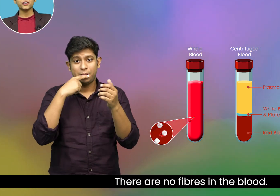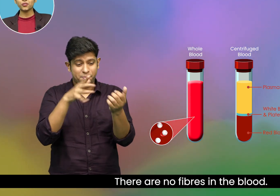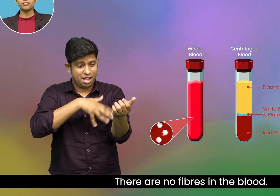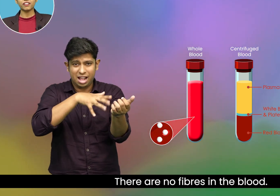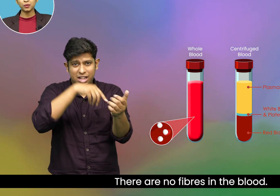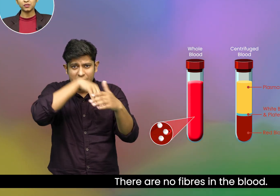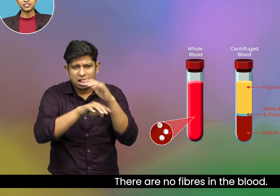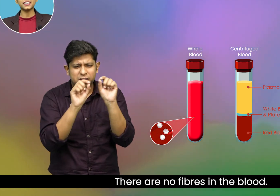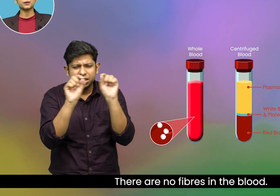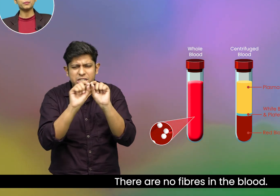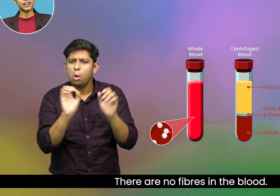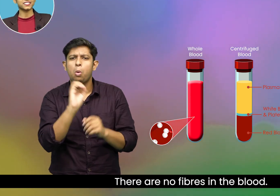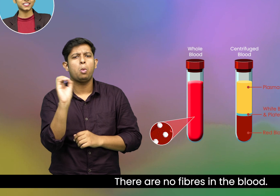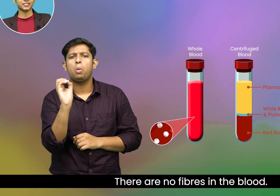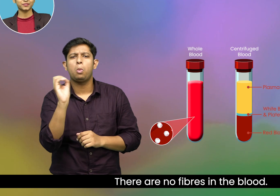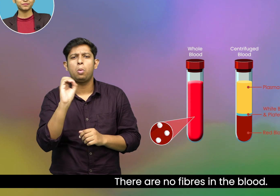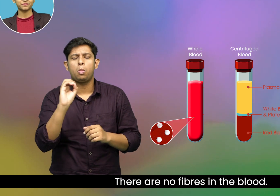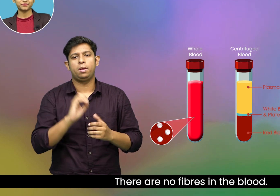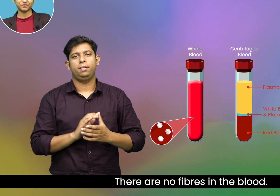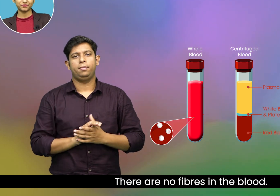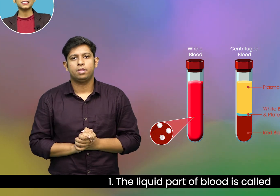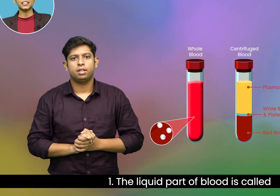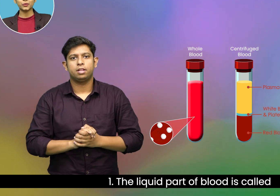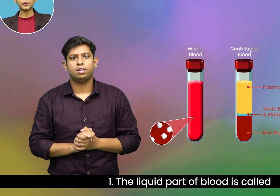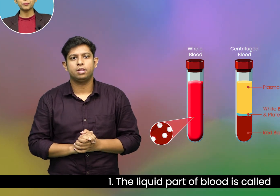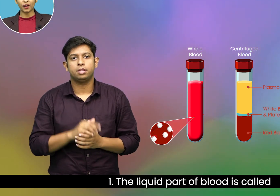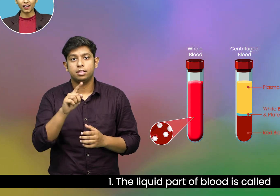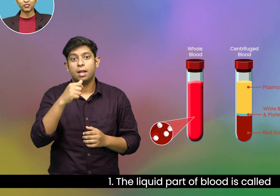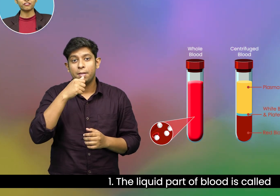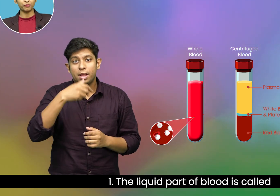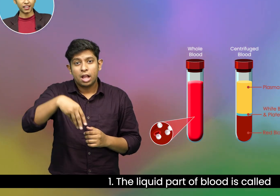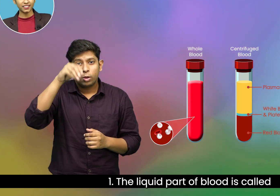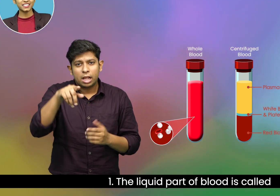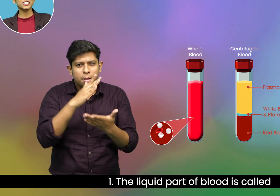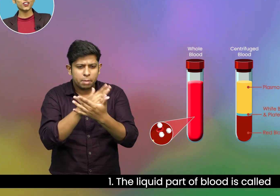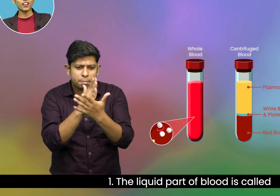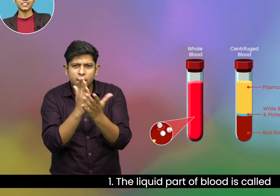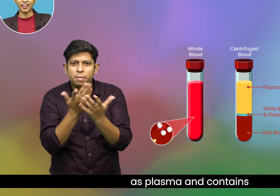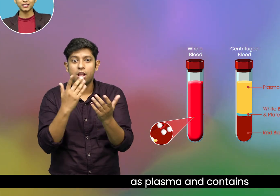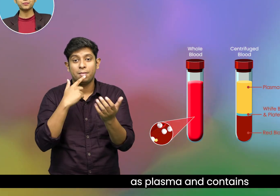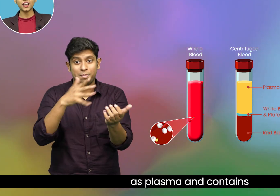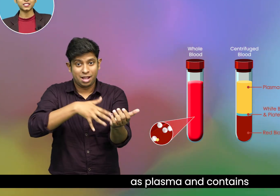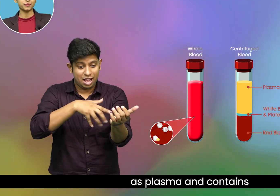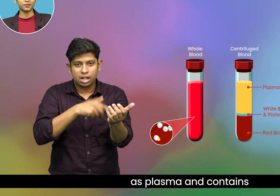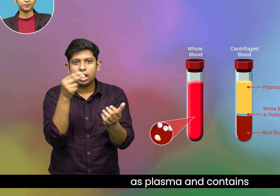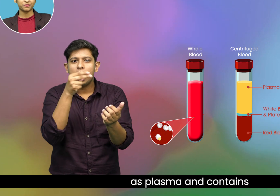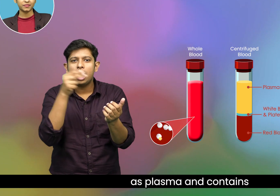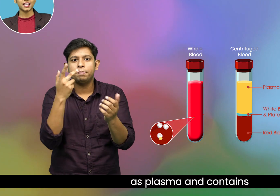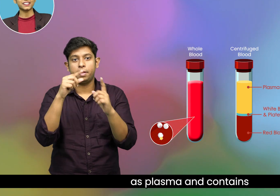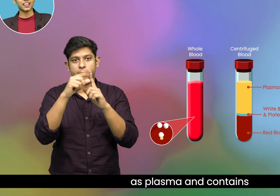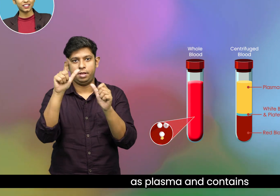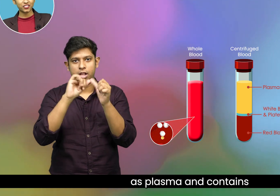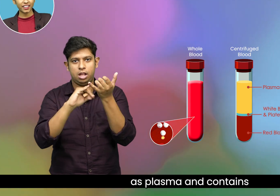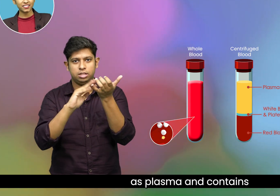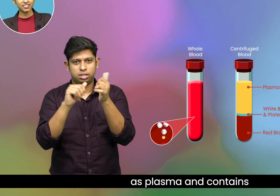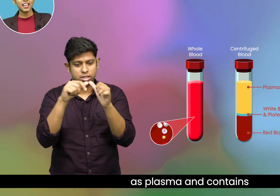There are no fibers in the blood. The liquid part of blood is called as plasma